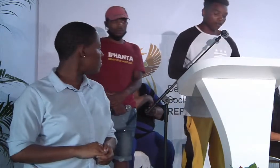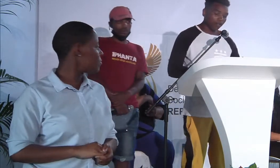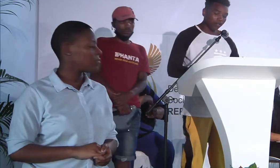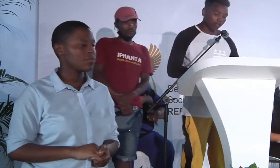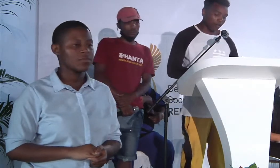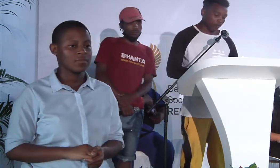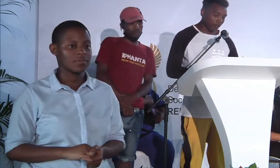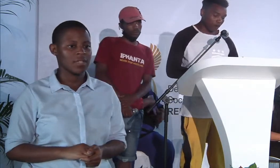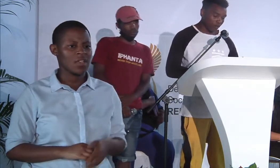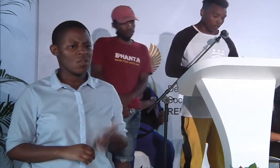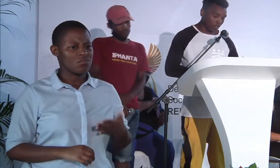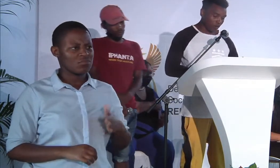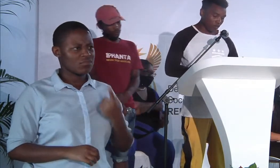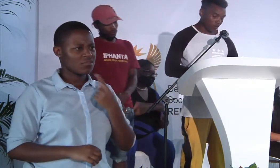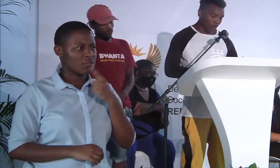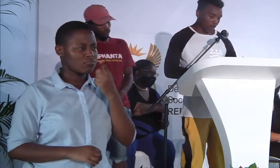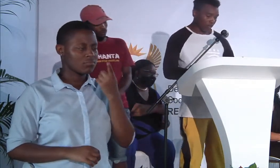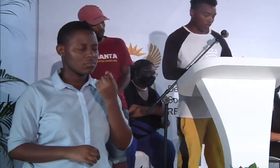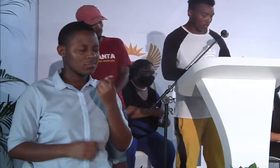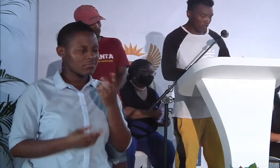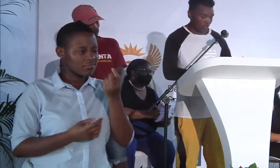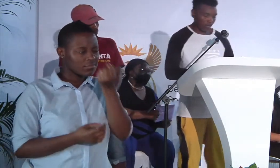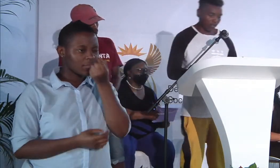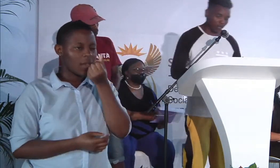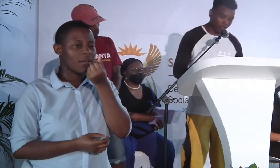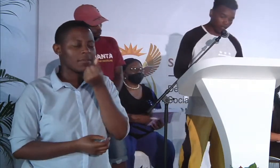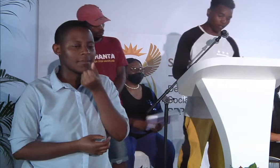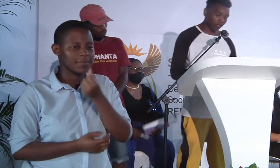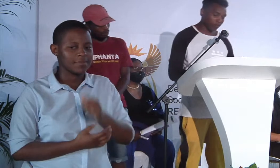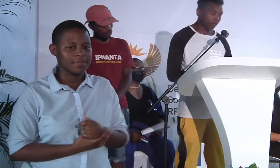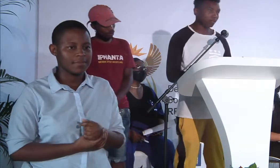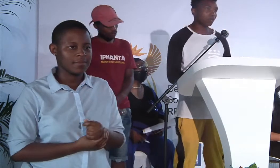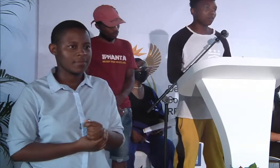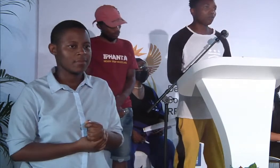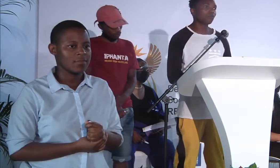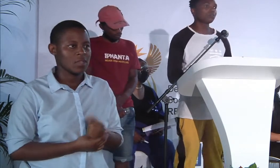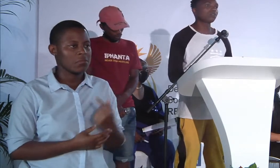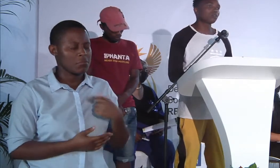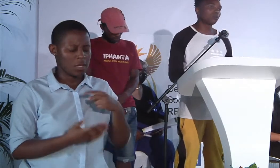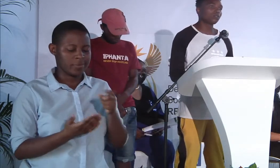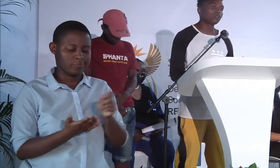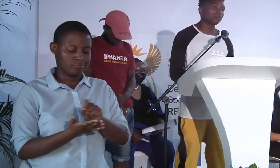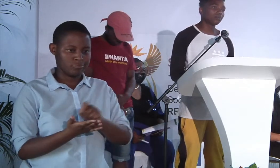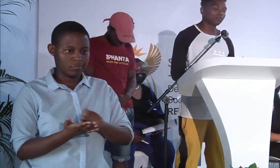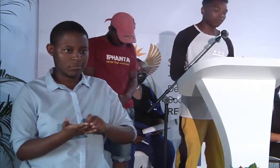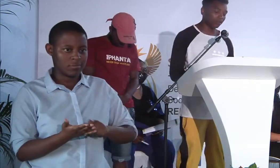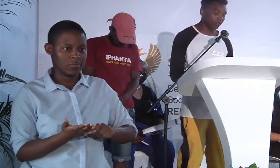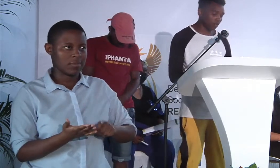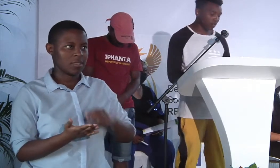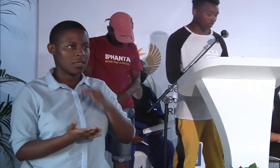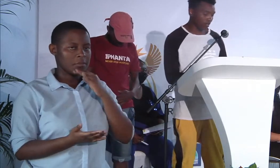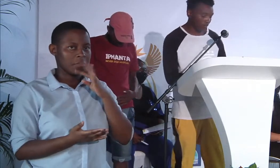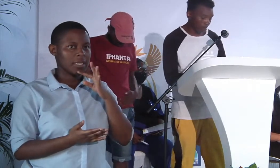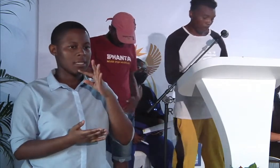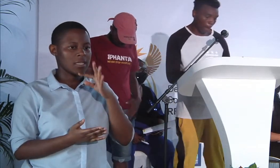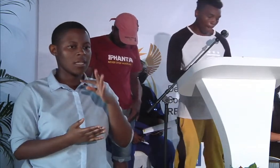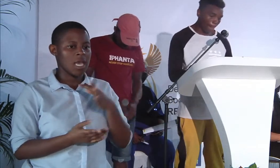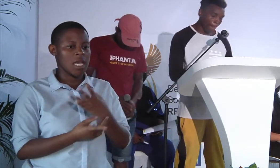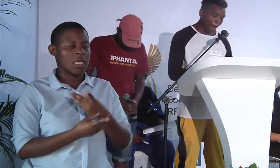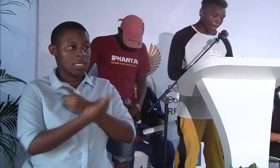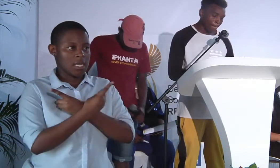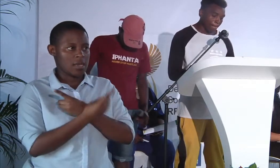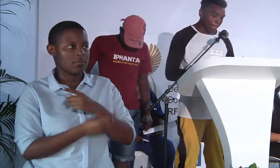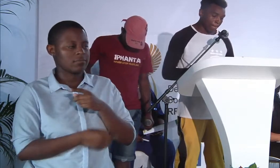a little something that I want to share with you guys. It's just a piece that I wrote. It's called Dear Mr. President.